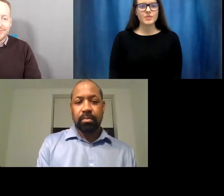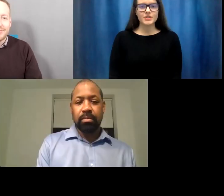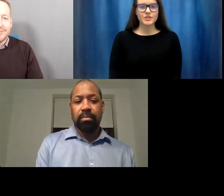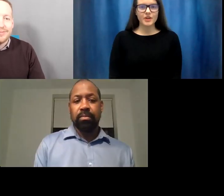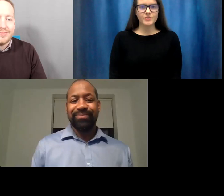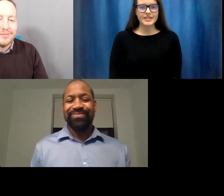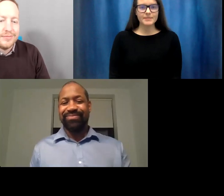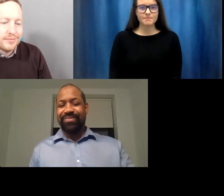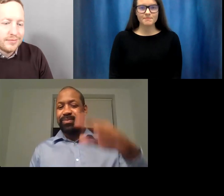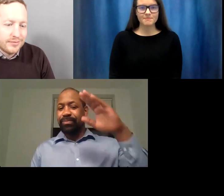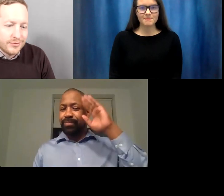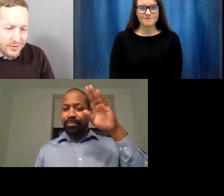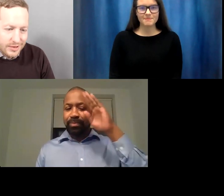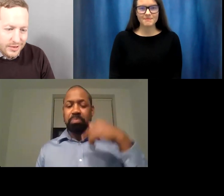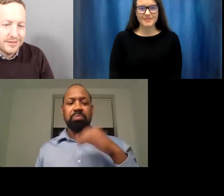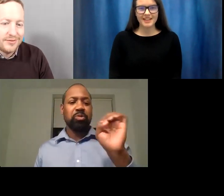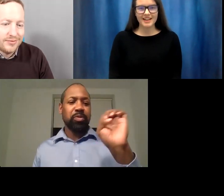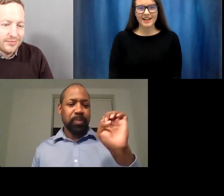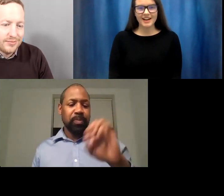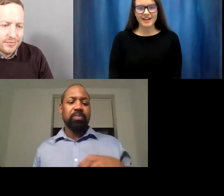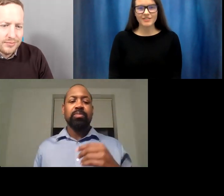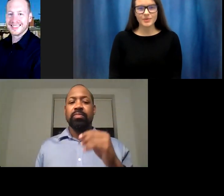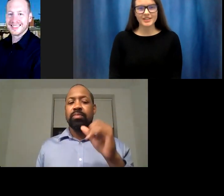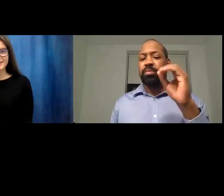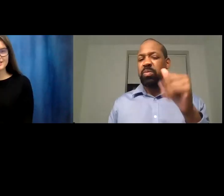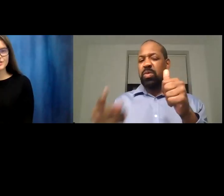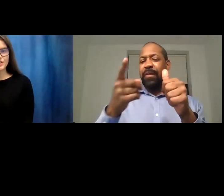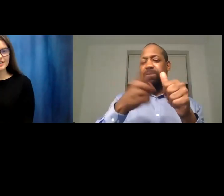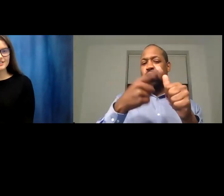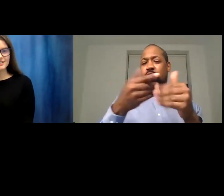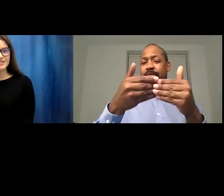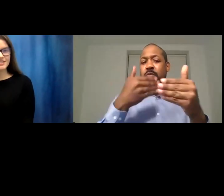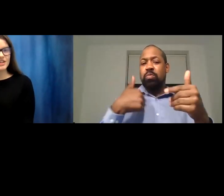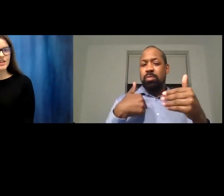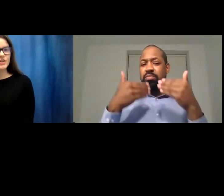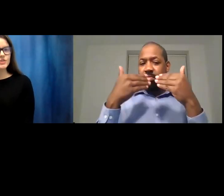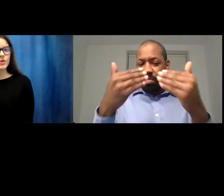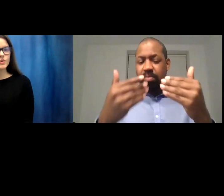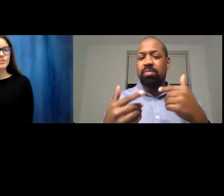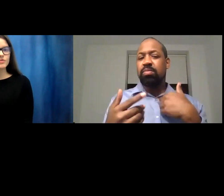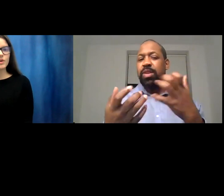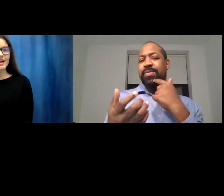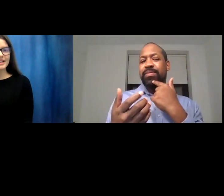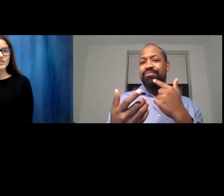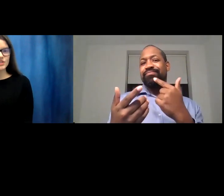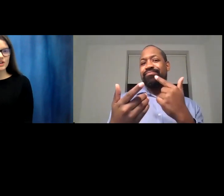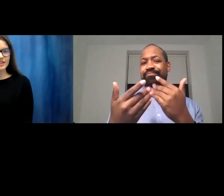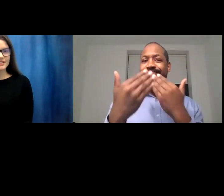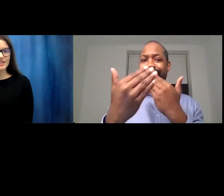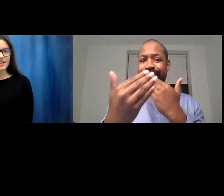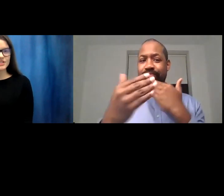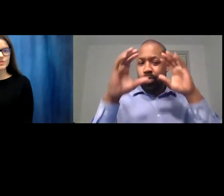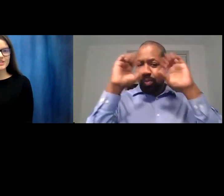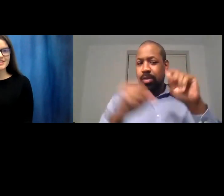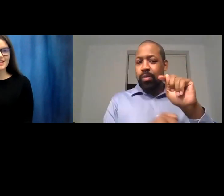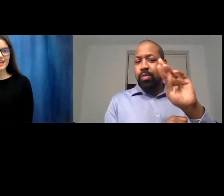So I'm going to turn that over to him. Hi, everyone. This is Ernest. So before I get started,